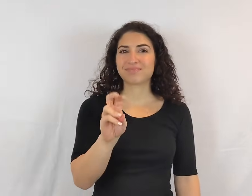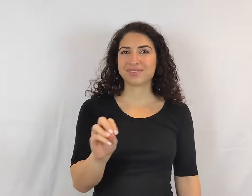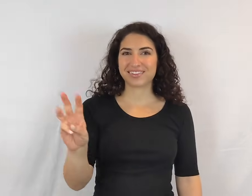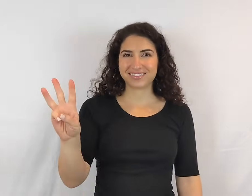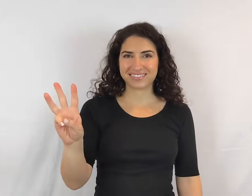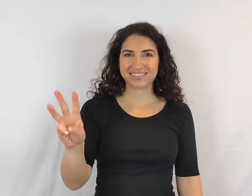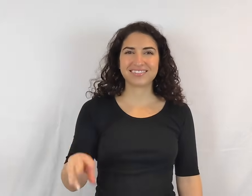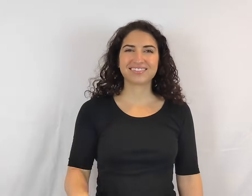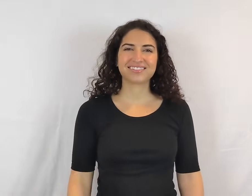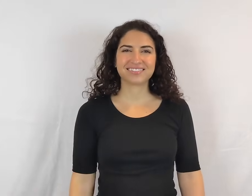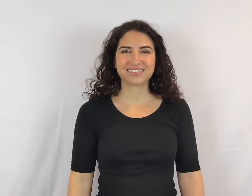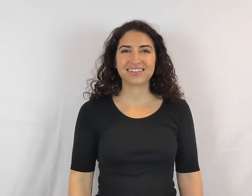2006,